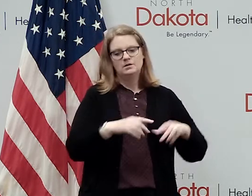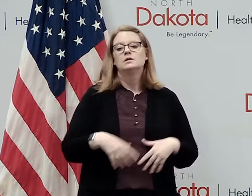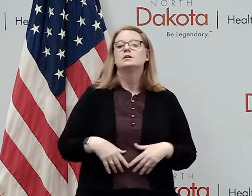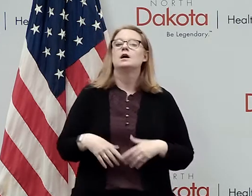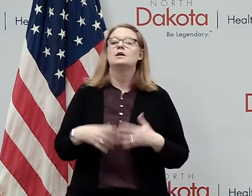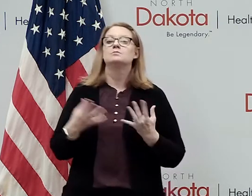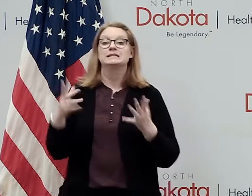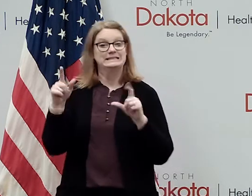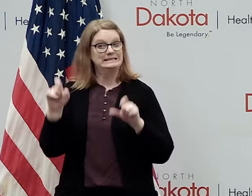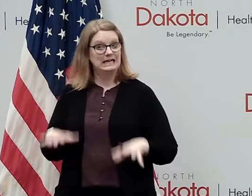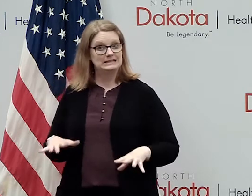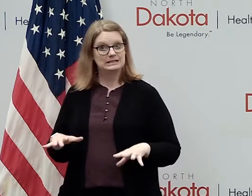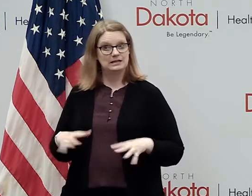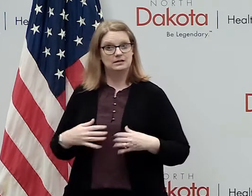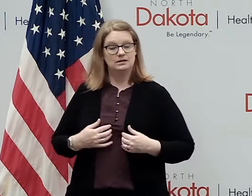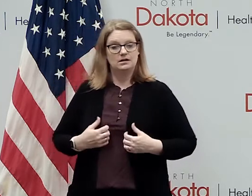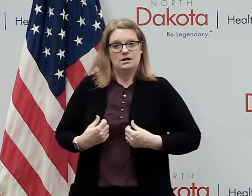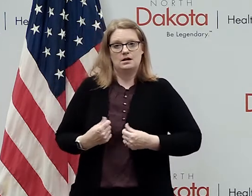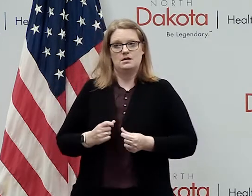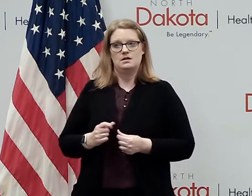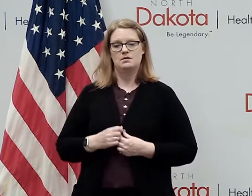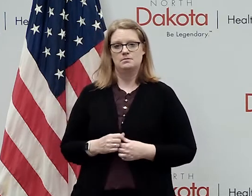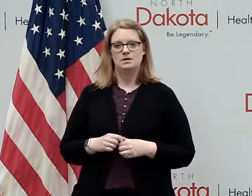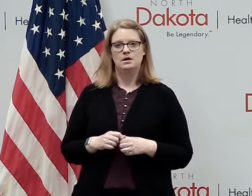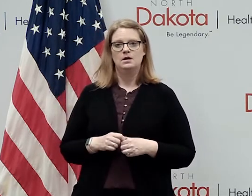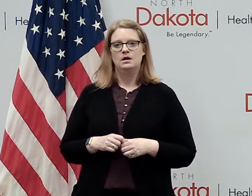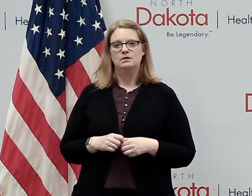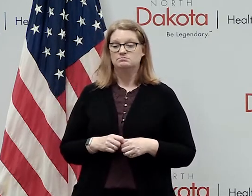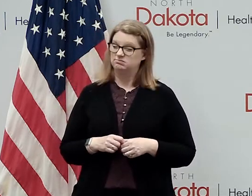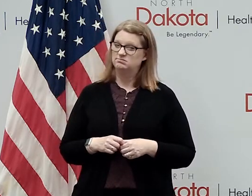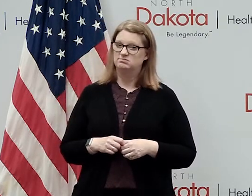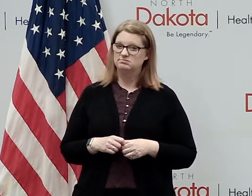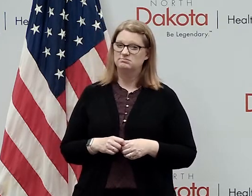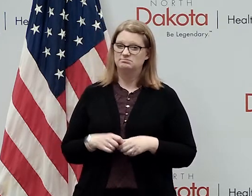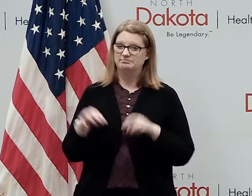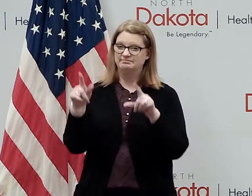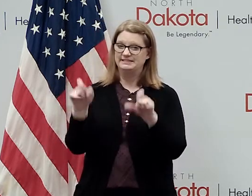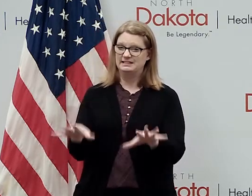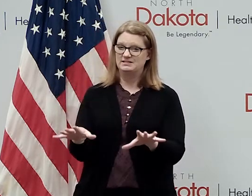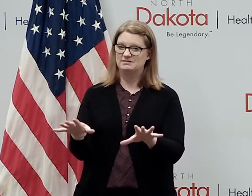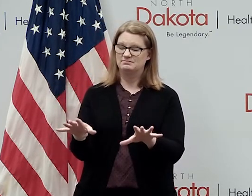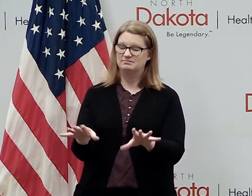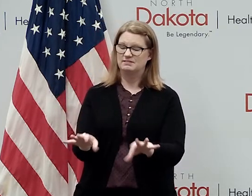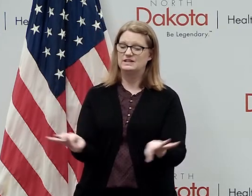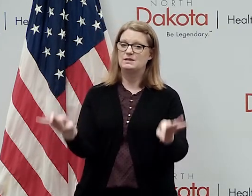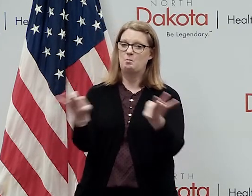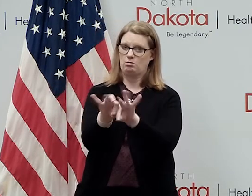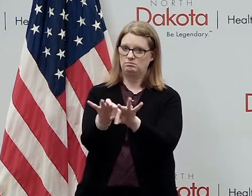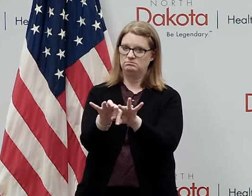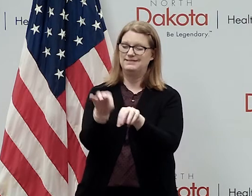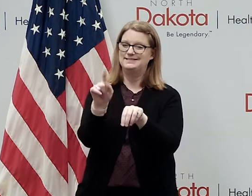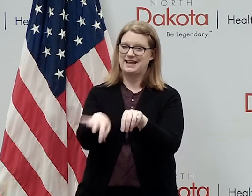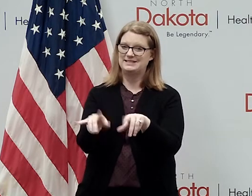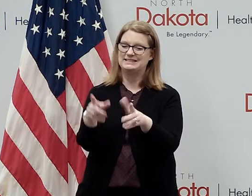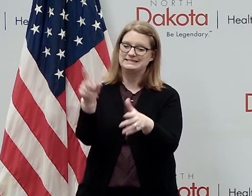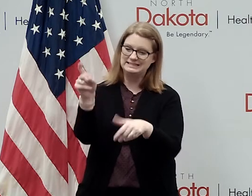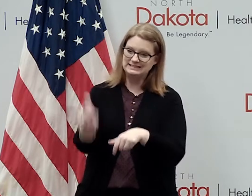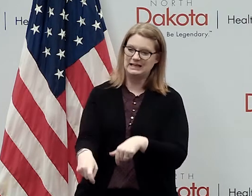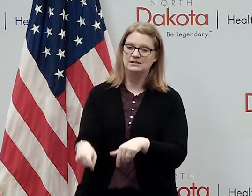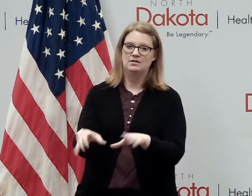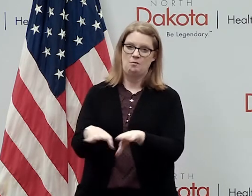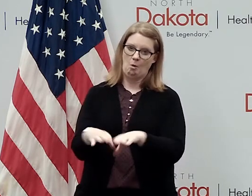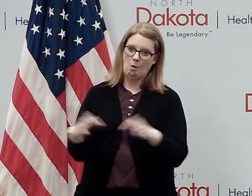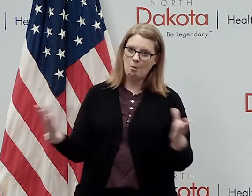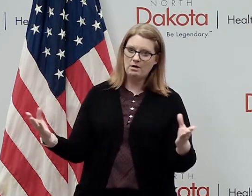update, I've discussed before, testing is the key to our reopening and rebuilding and accelerating